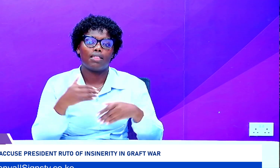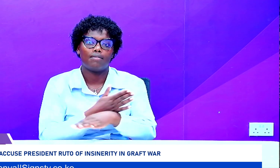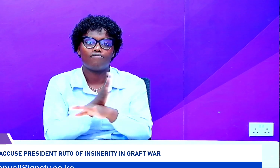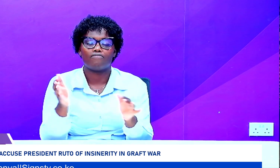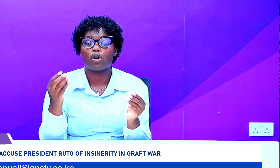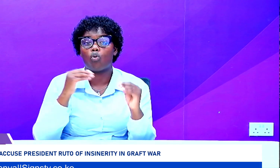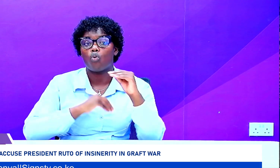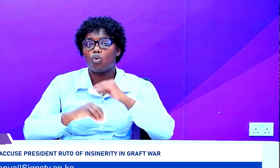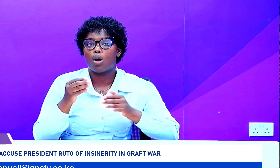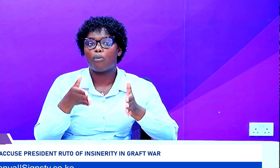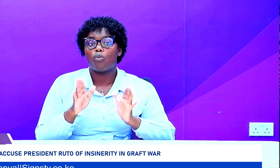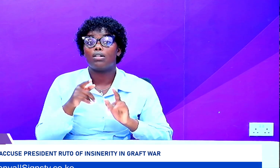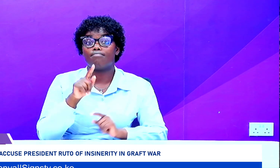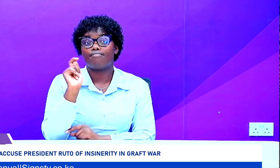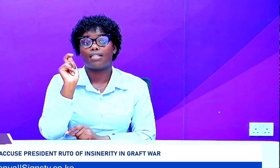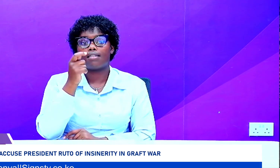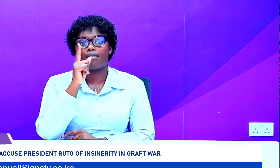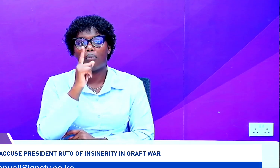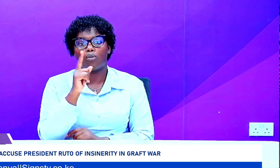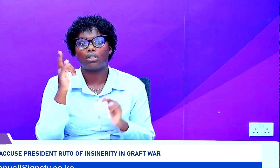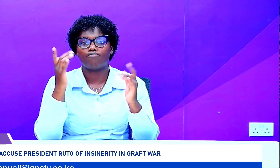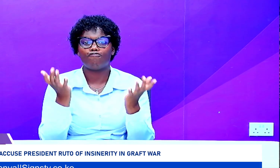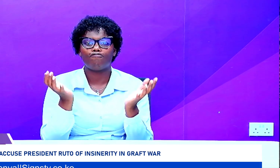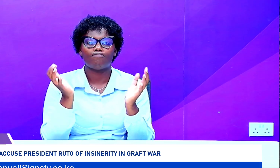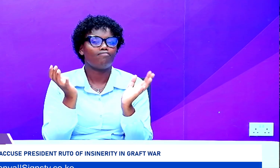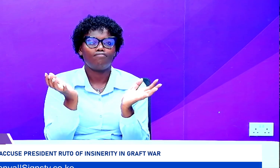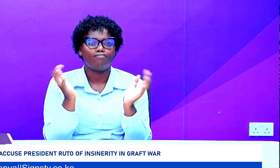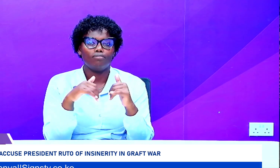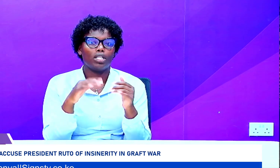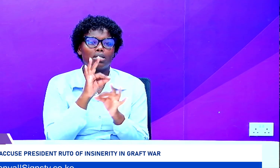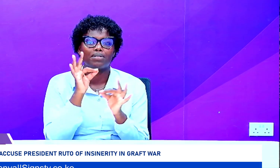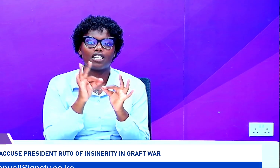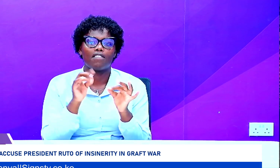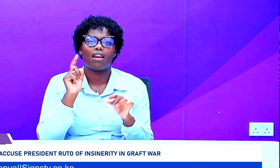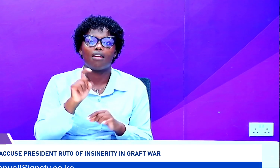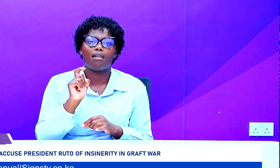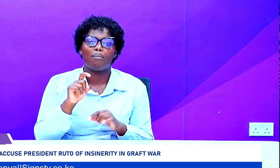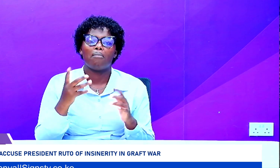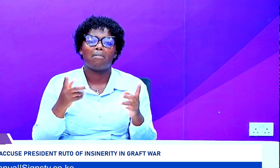decisive action against officials implicated in graft.